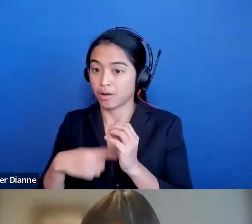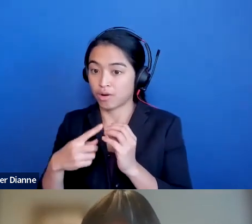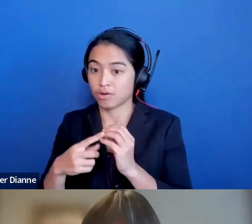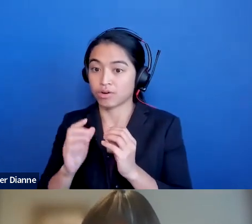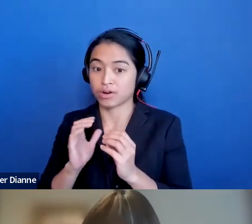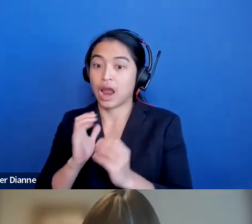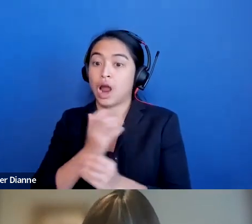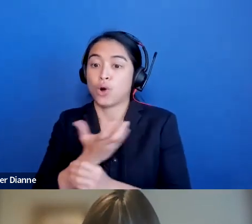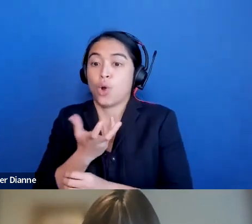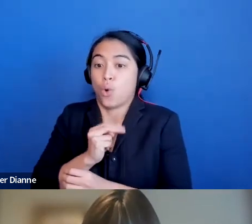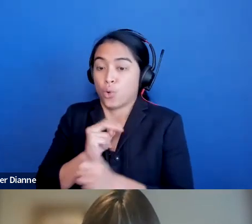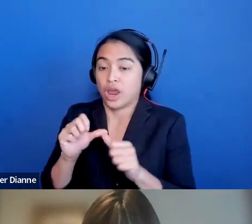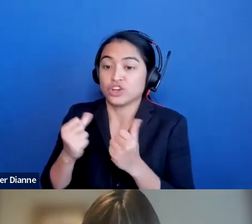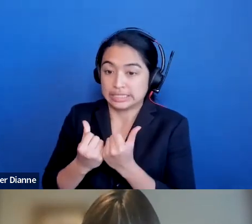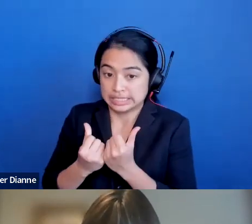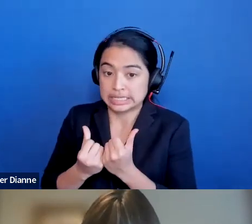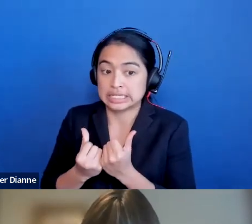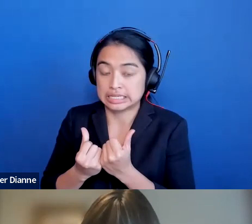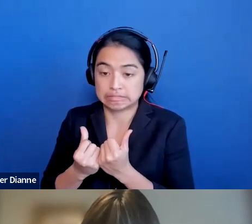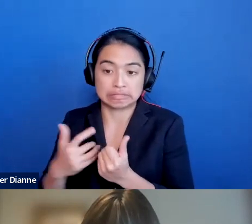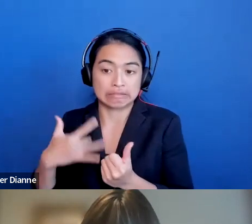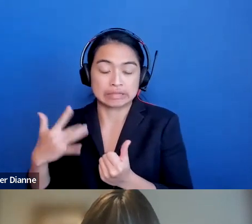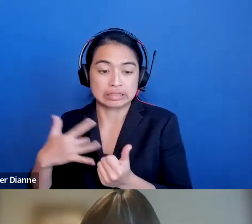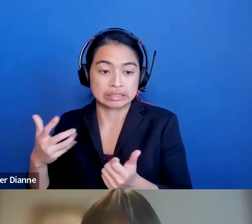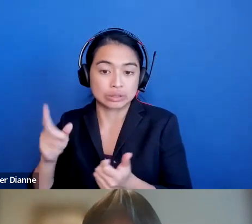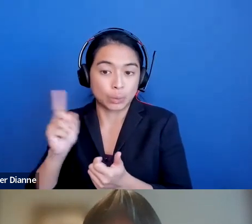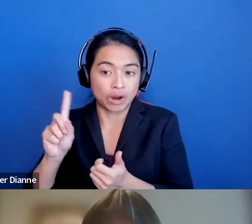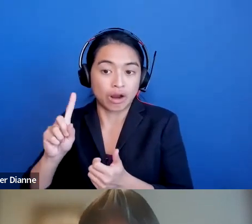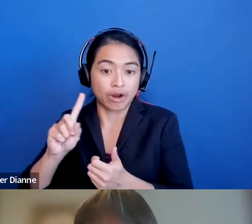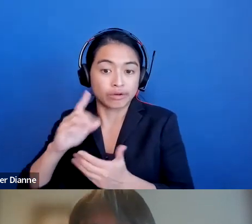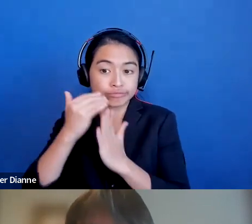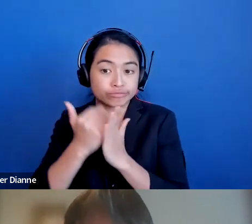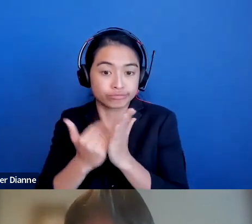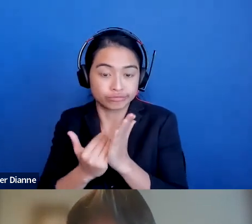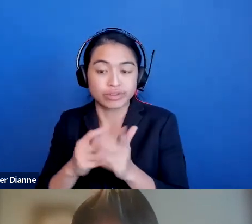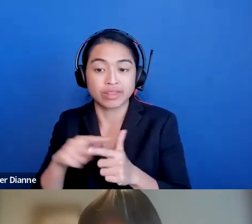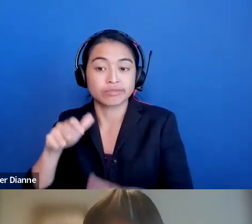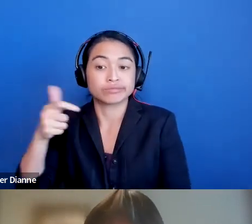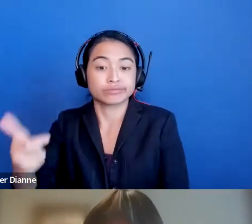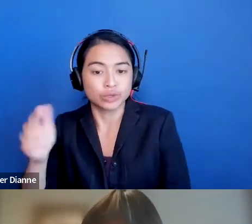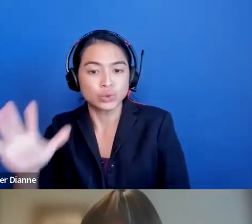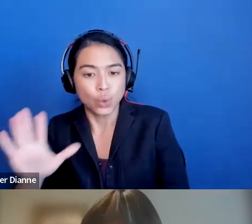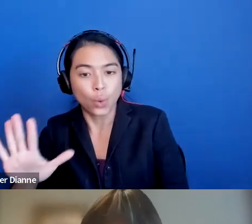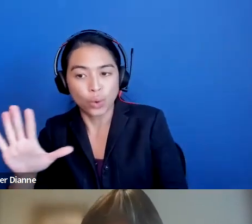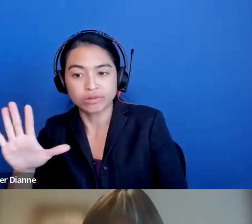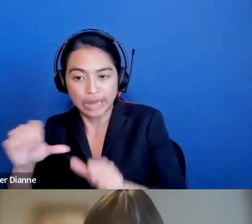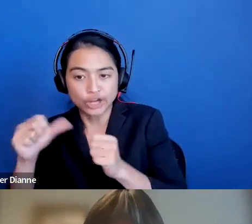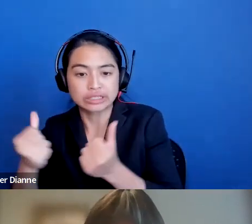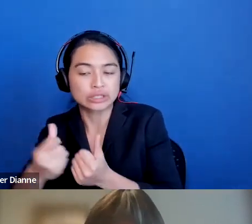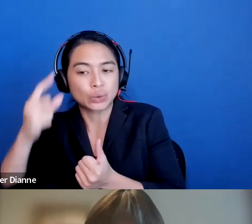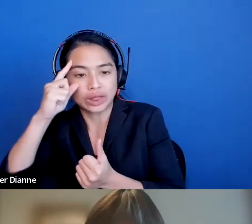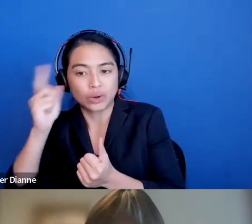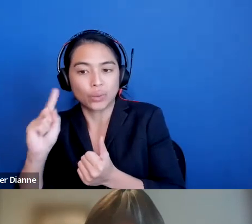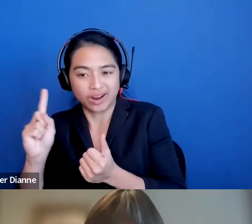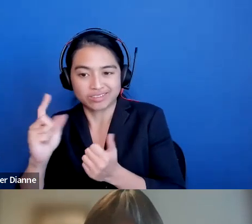own agency is, as well as learn more about where you think your agency is. So